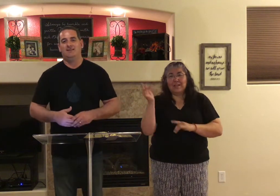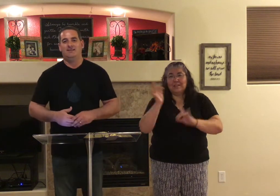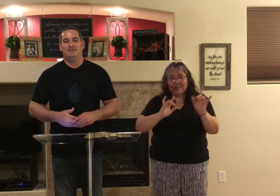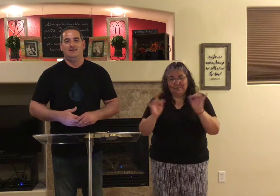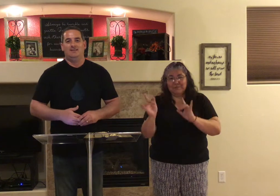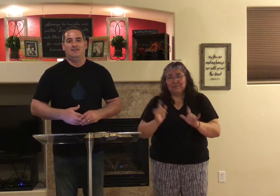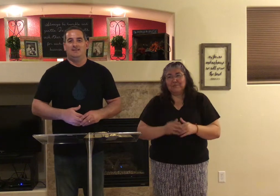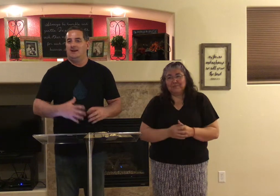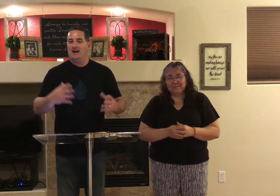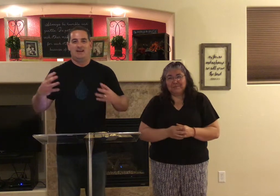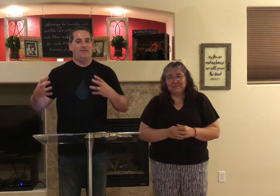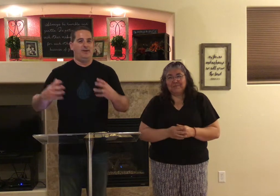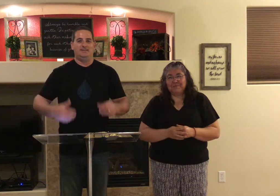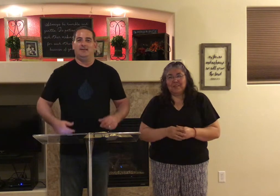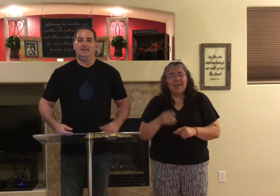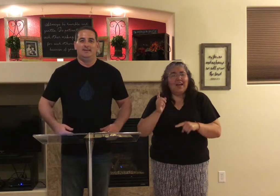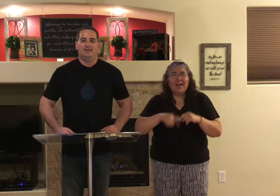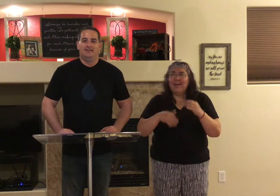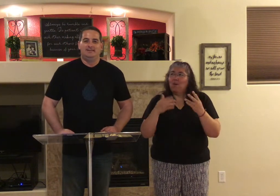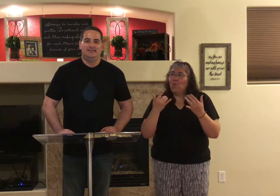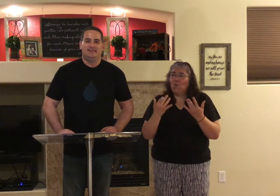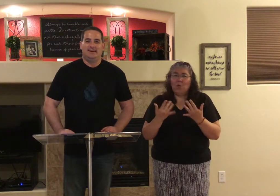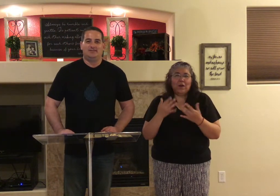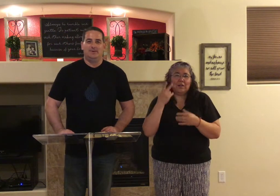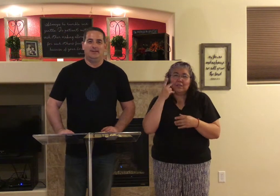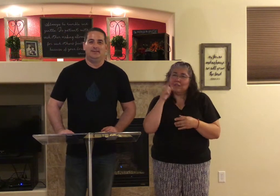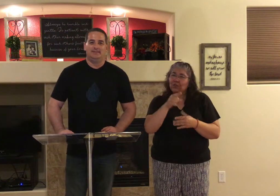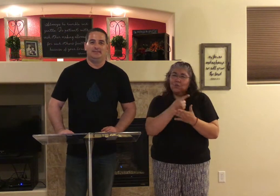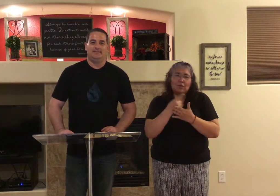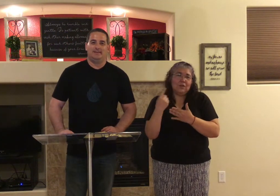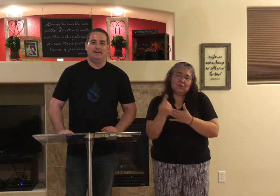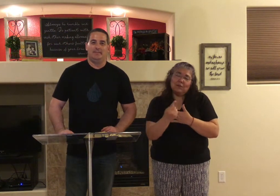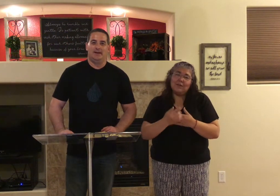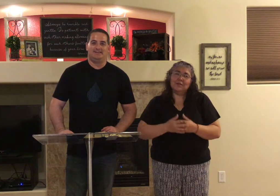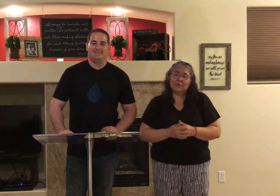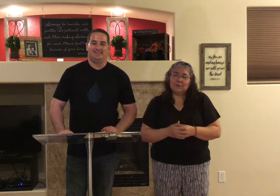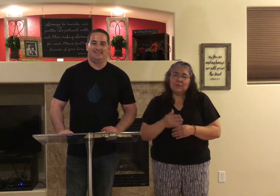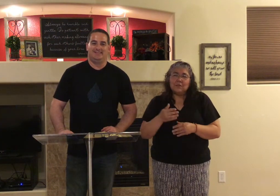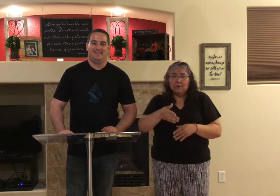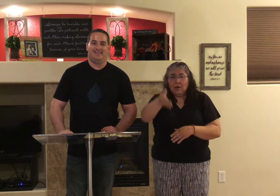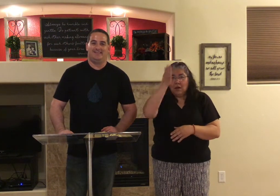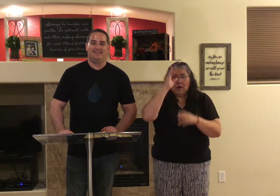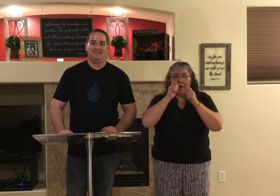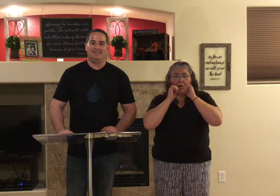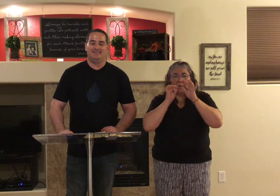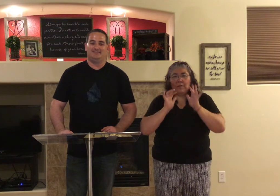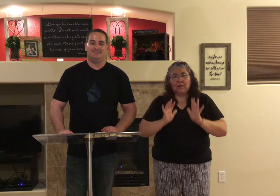you. I can't wait to see you next week. God bless.